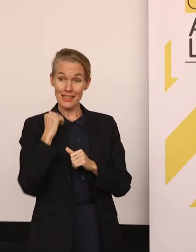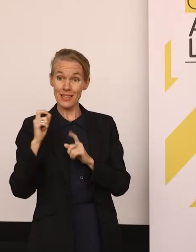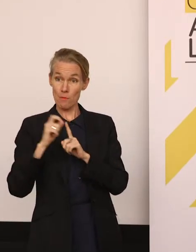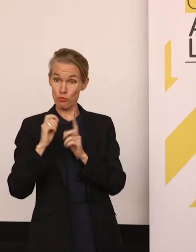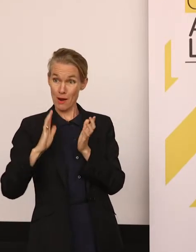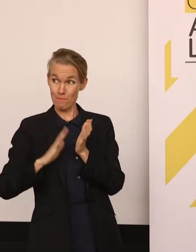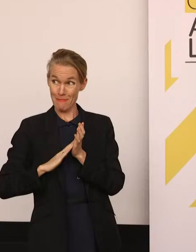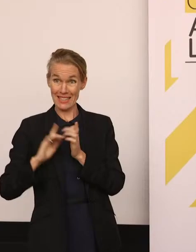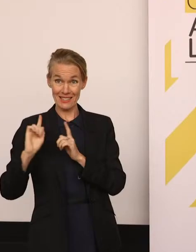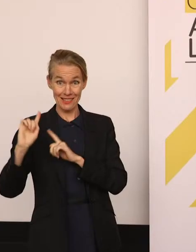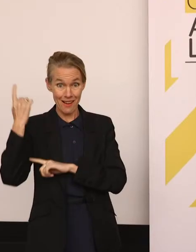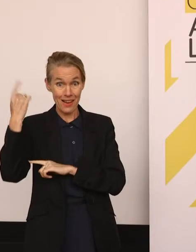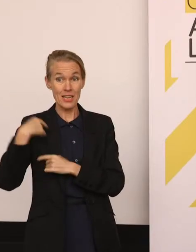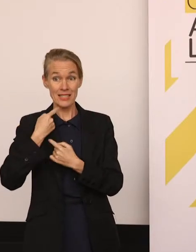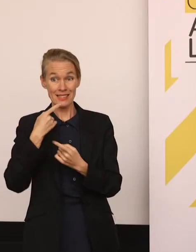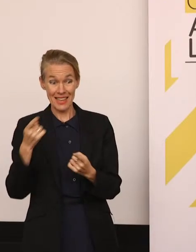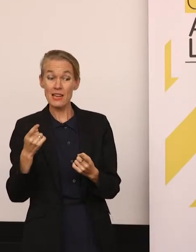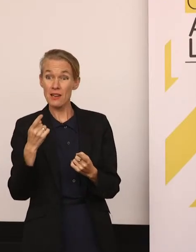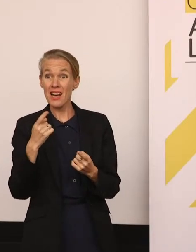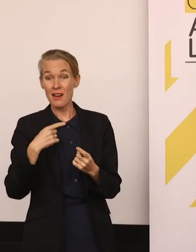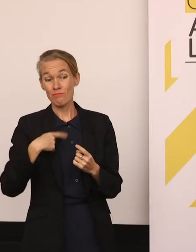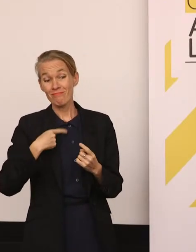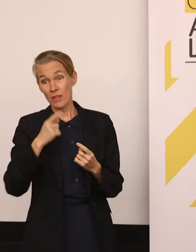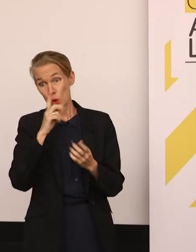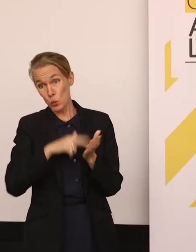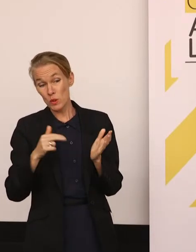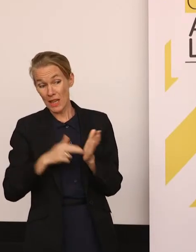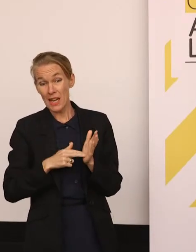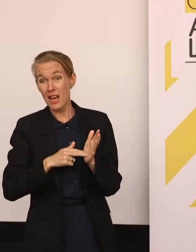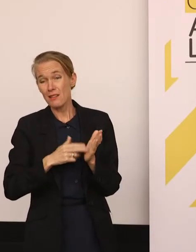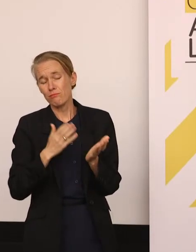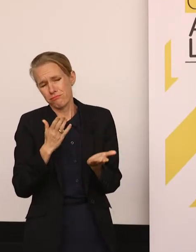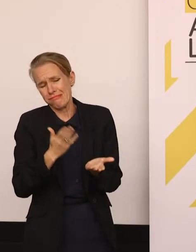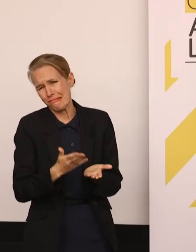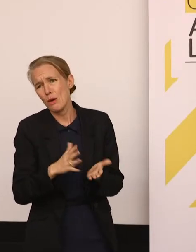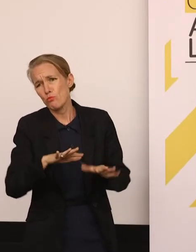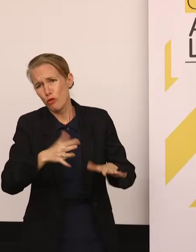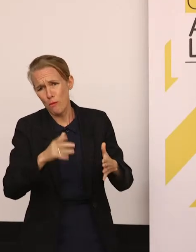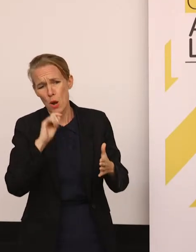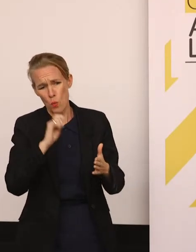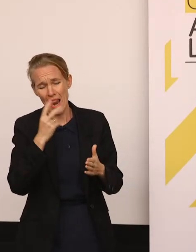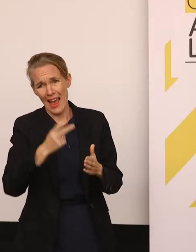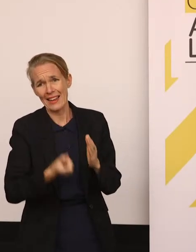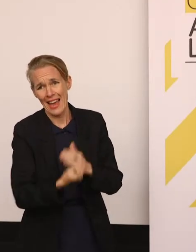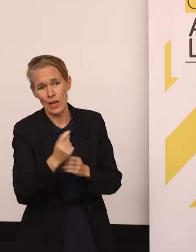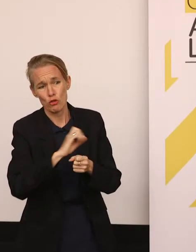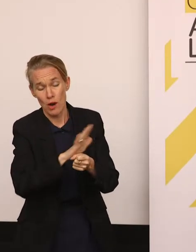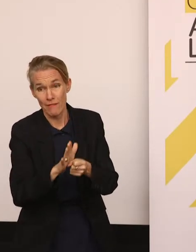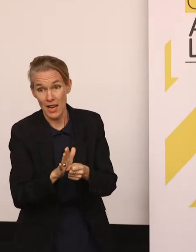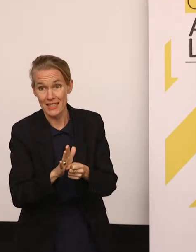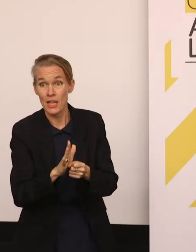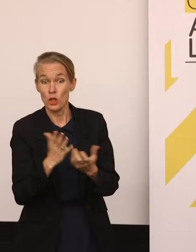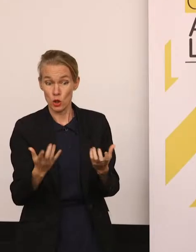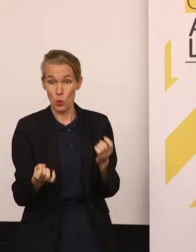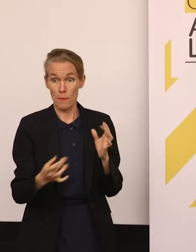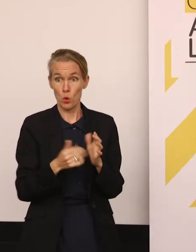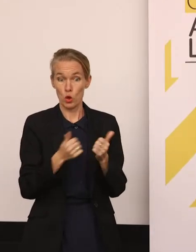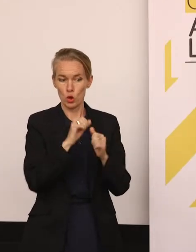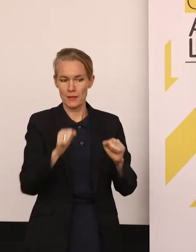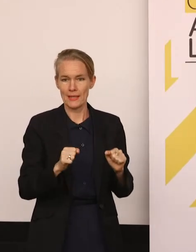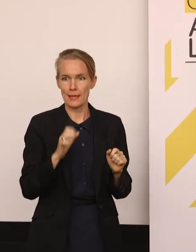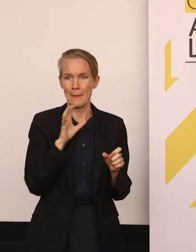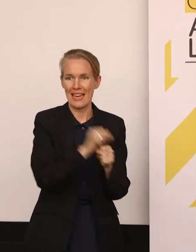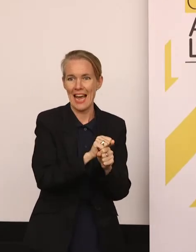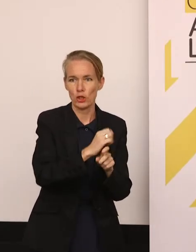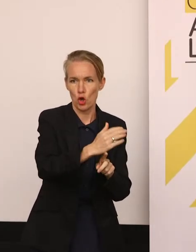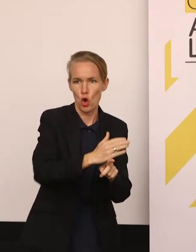thing, because then we have the mechanisms in place to contain and stop any further spread. How many people can you let in through the border